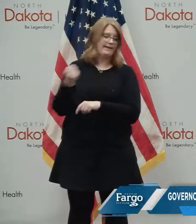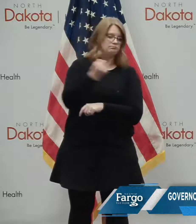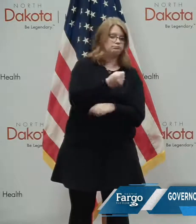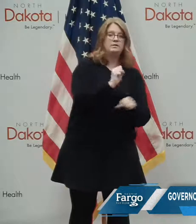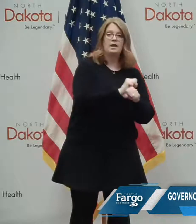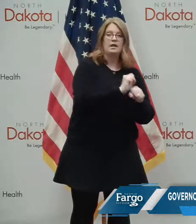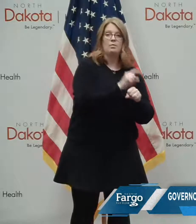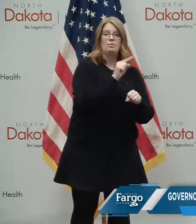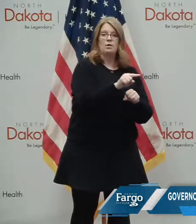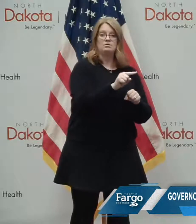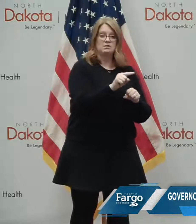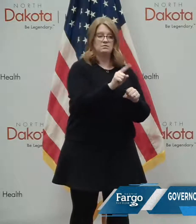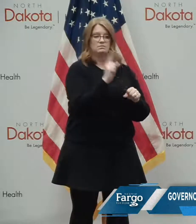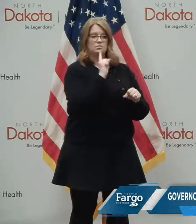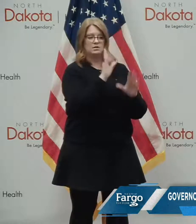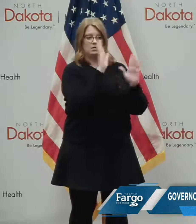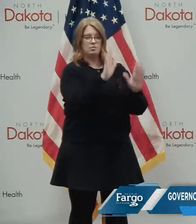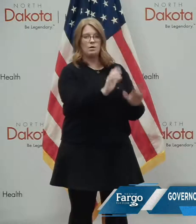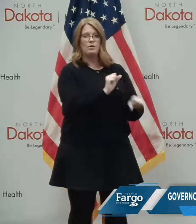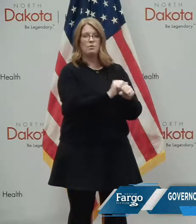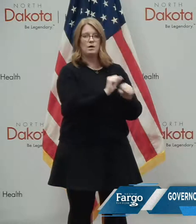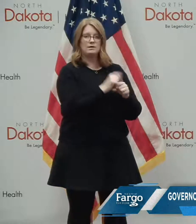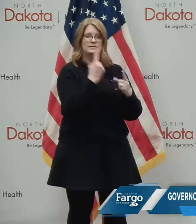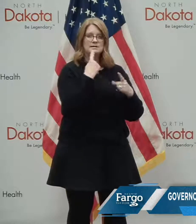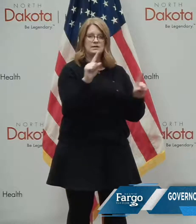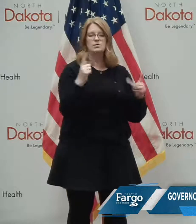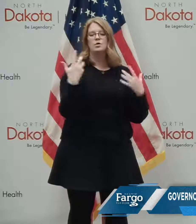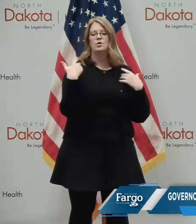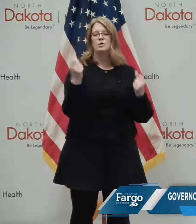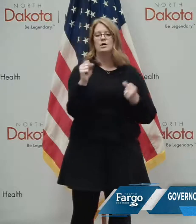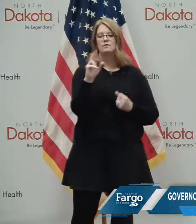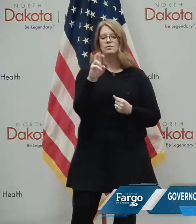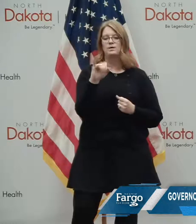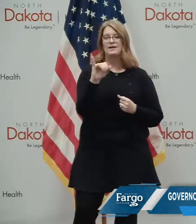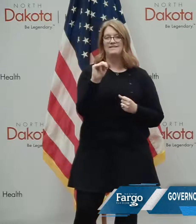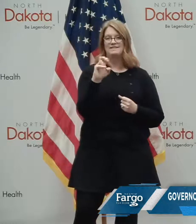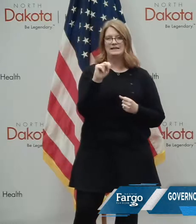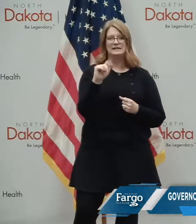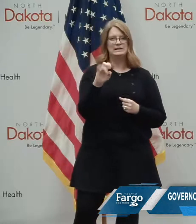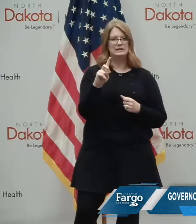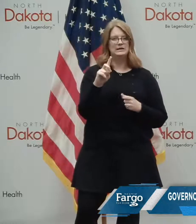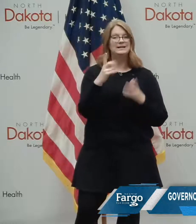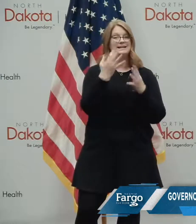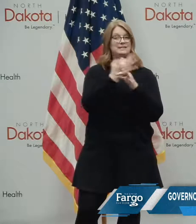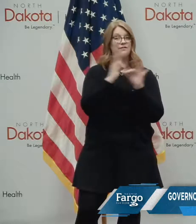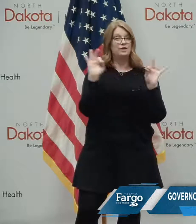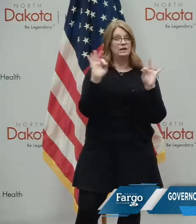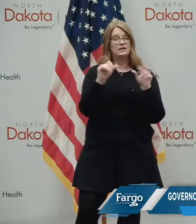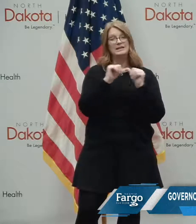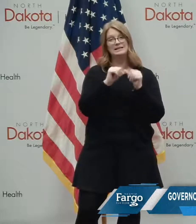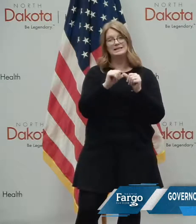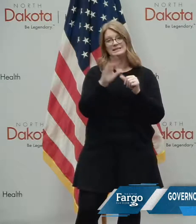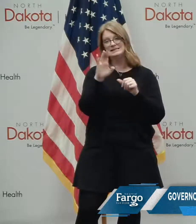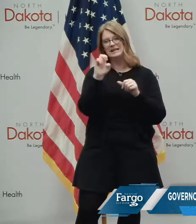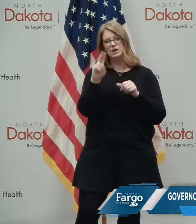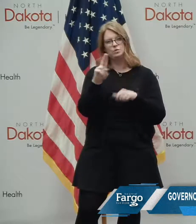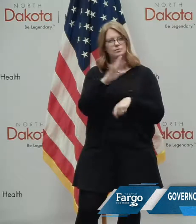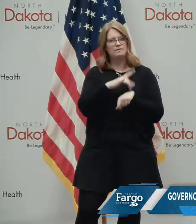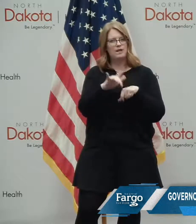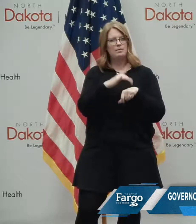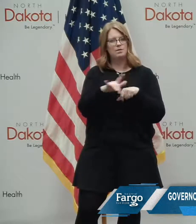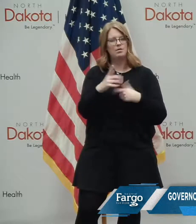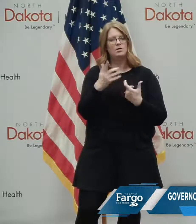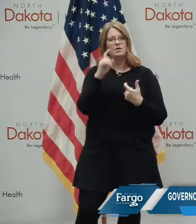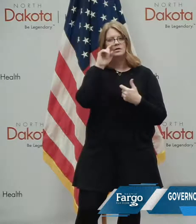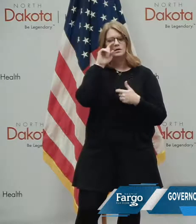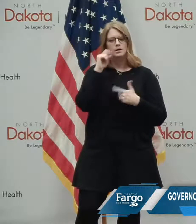great success and doing great work. So again, Recovery Reinvented is free, open to the public. Continuing education credits will be available. This